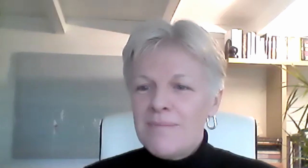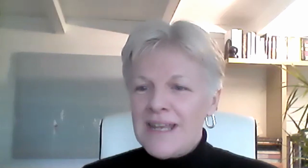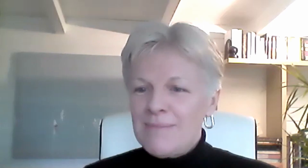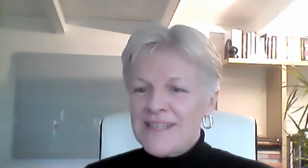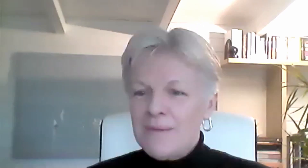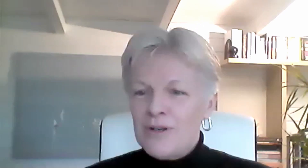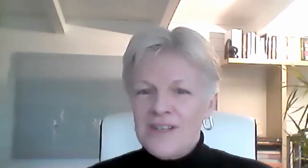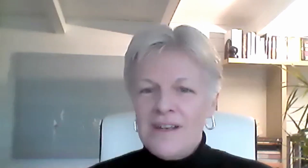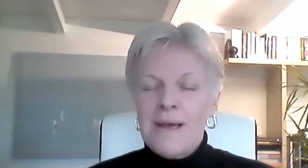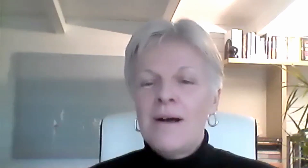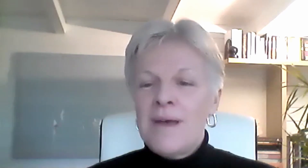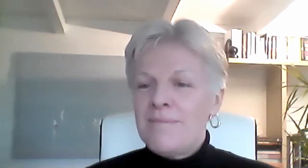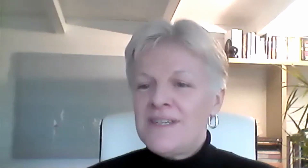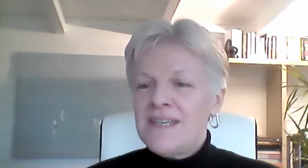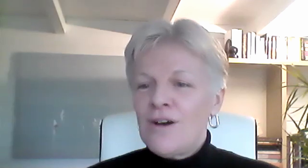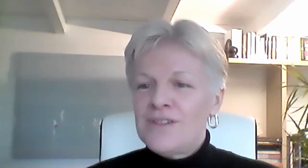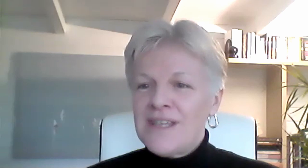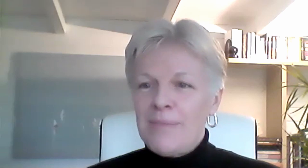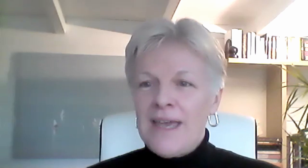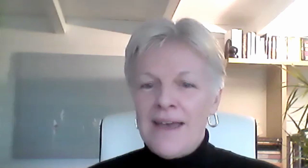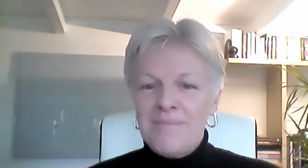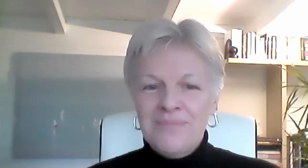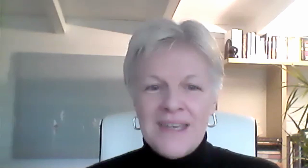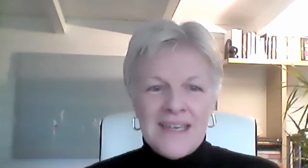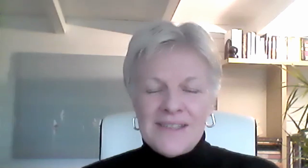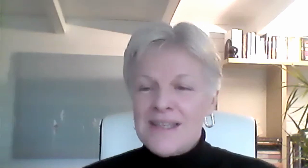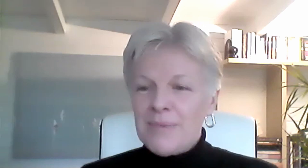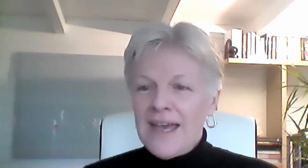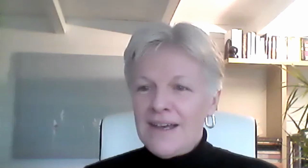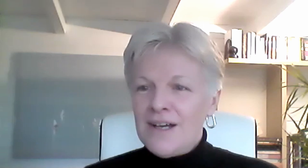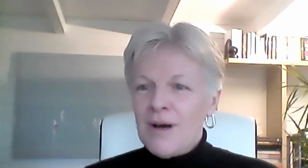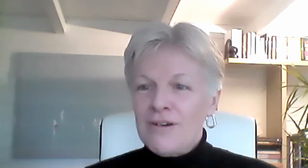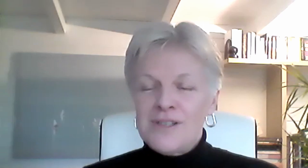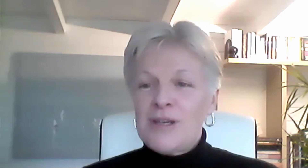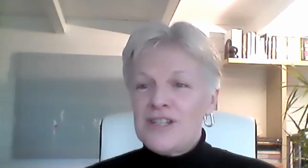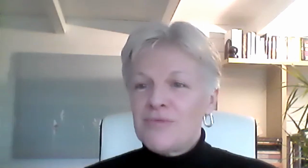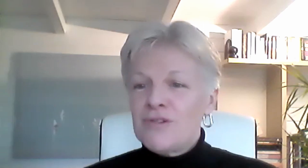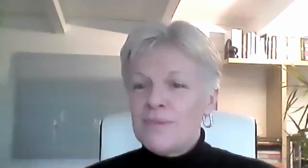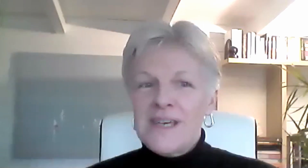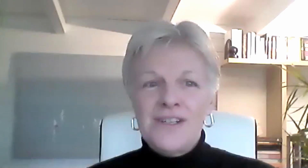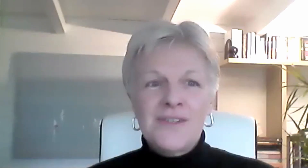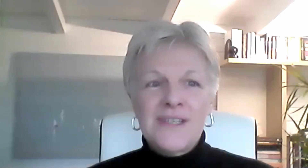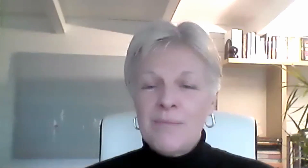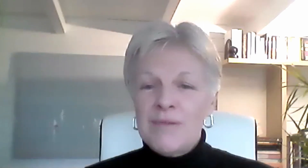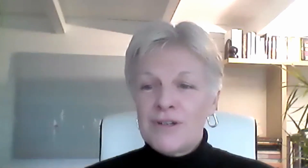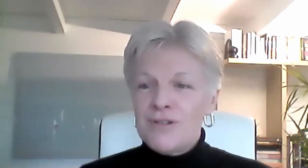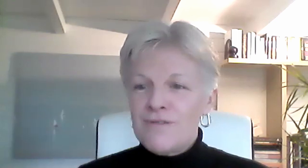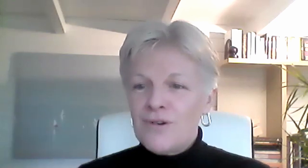my name is Sally Britton and I'm MD of Snap Care. Snap Care are a specialist recruitment agency and we recruit